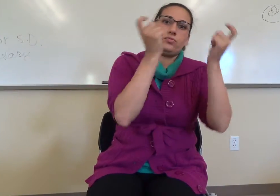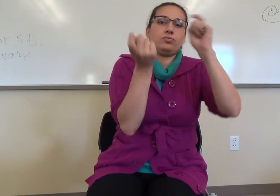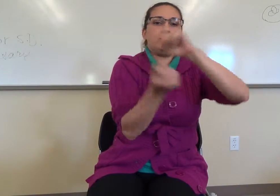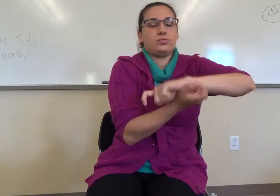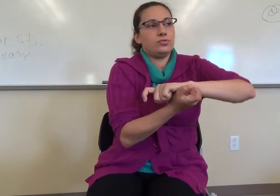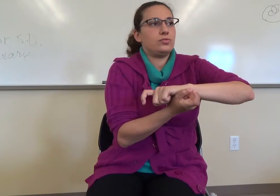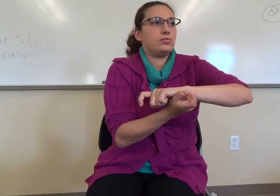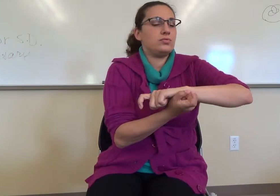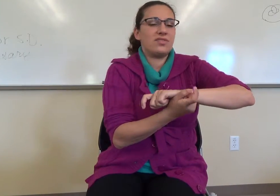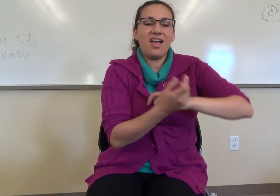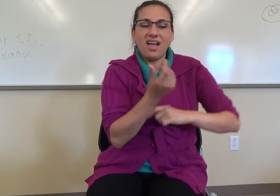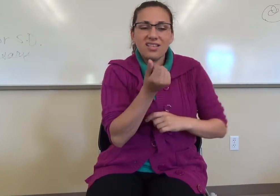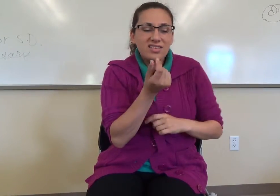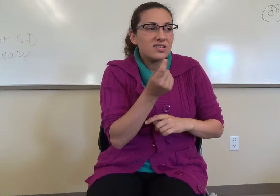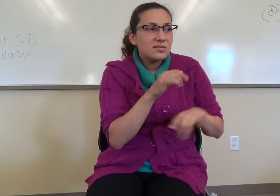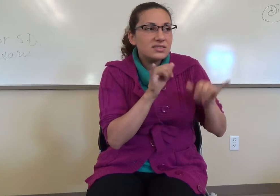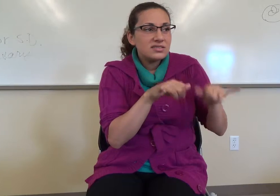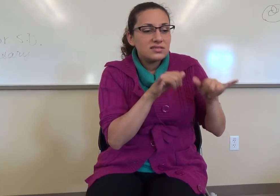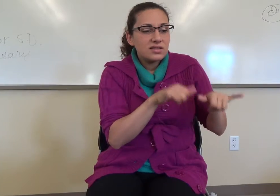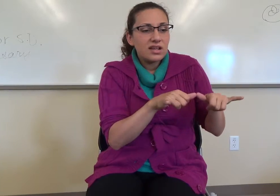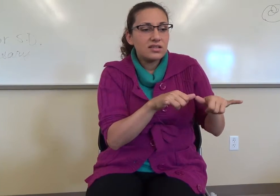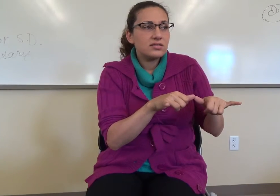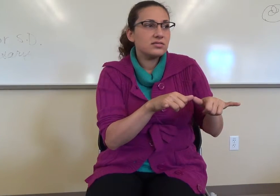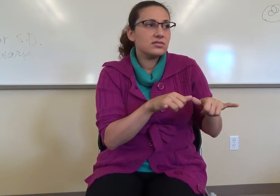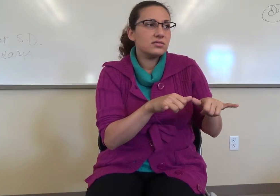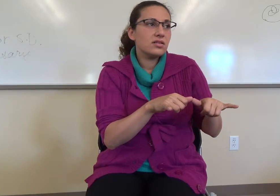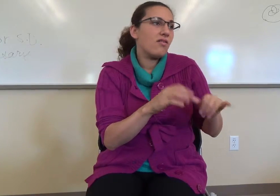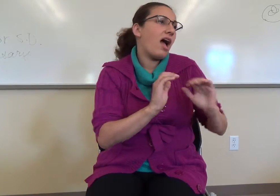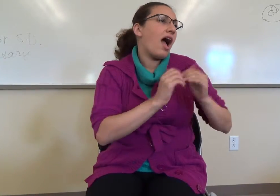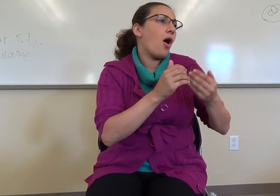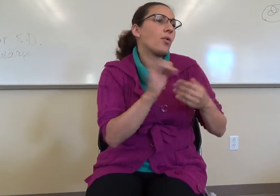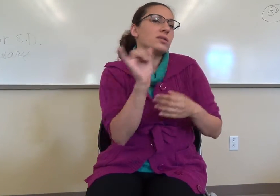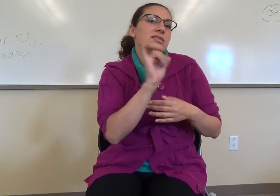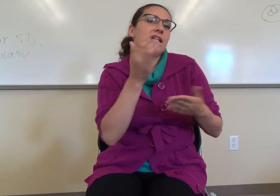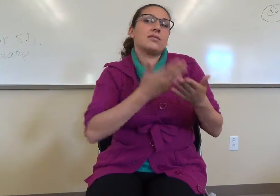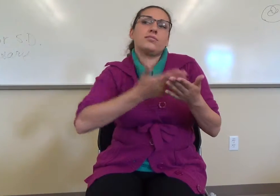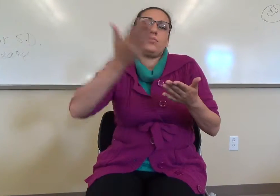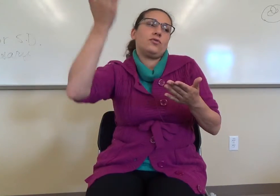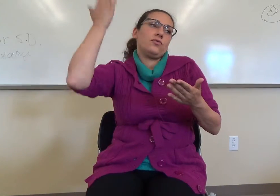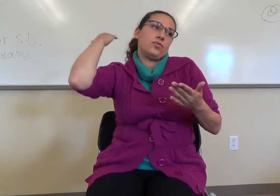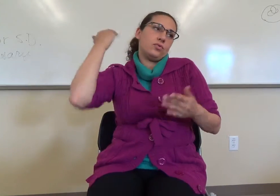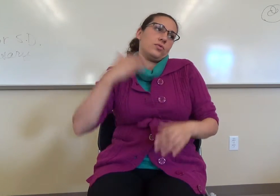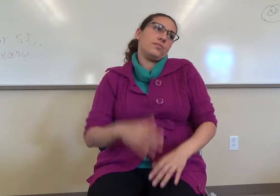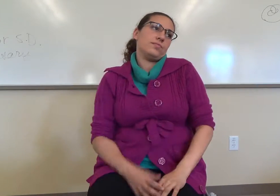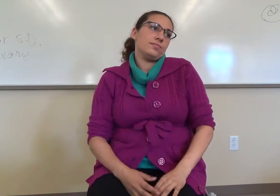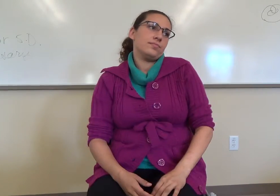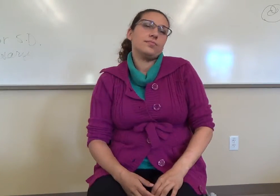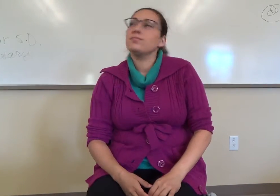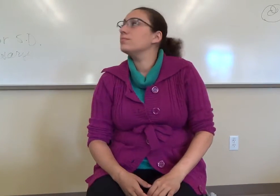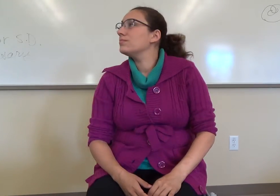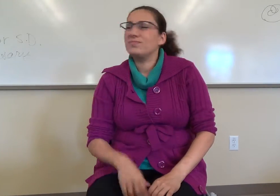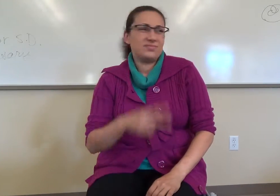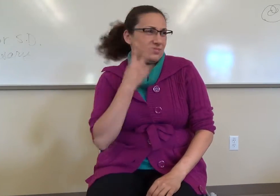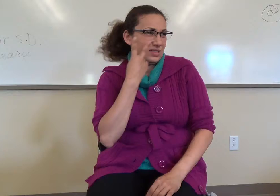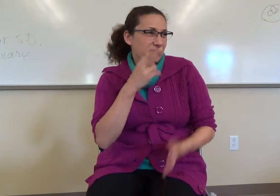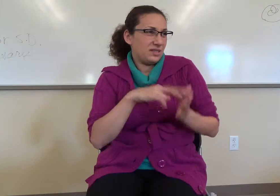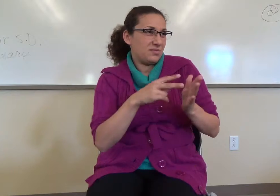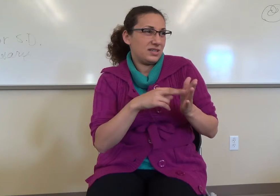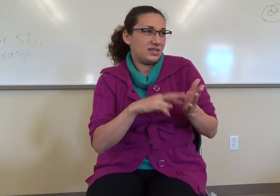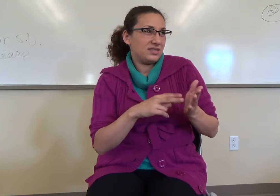little remains of what it was like. What about this? You see what I'm saying about what question you